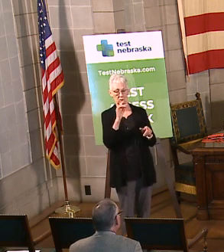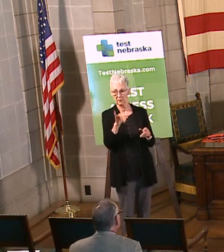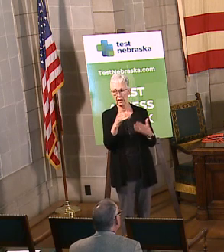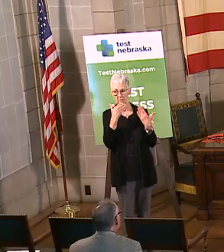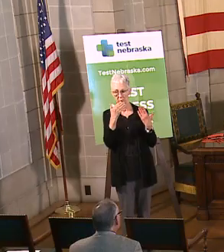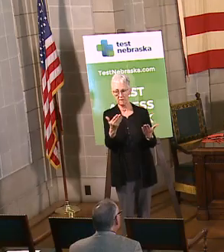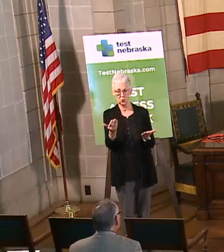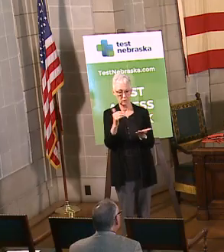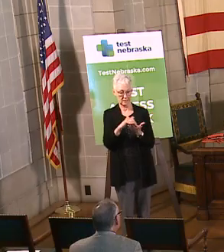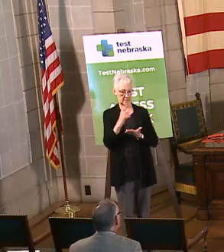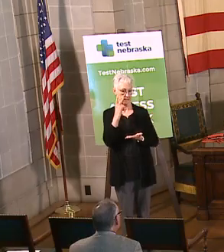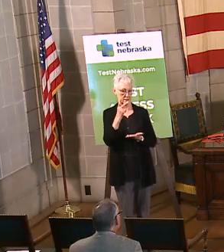again and we'll see you back there tomorrow